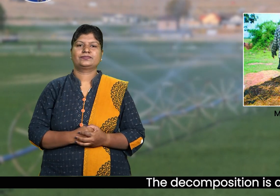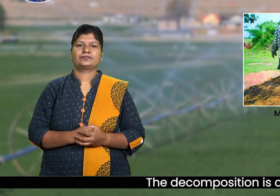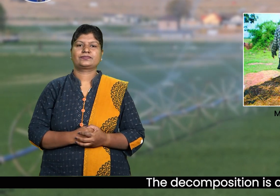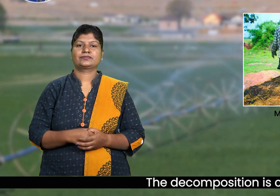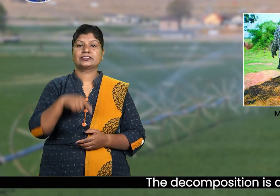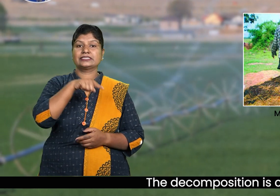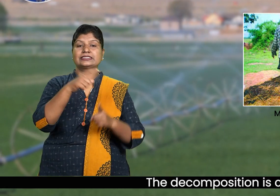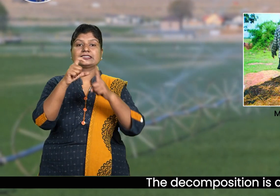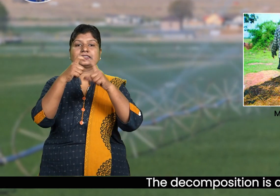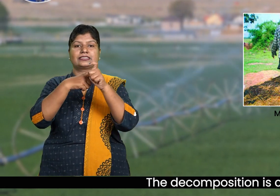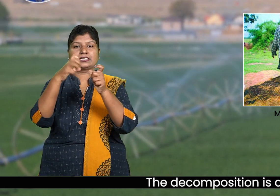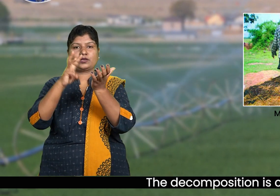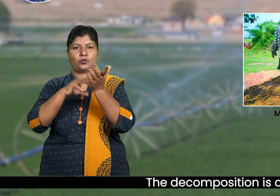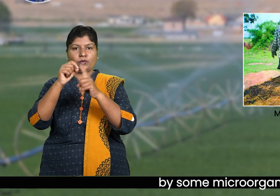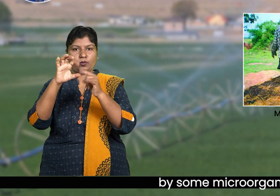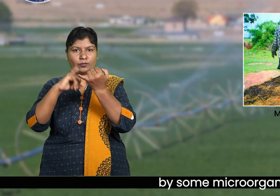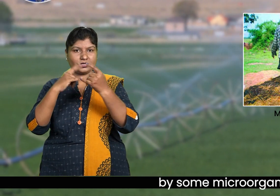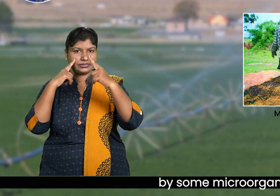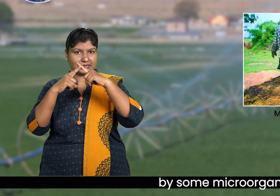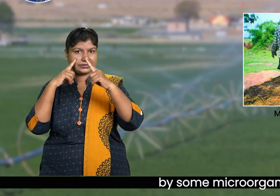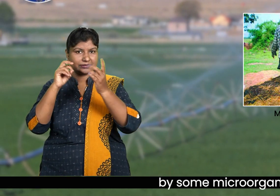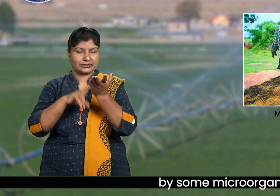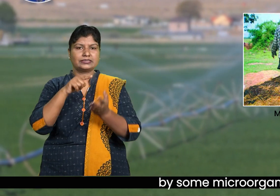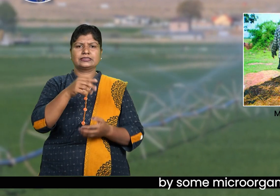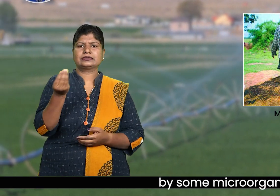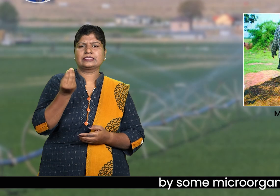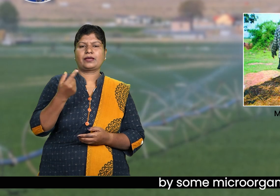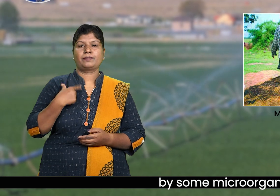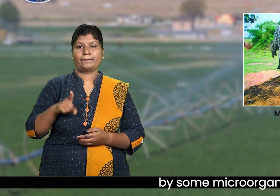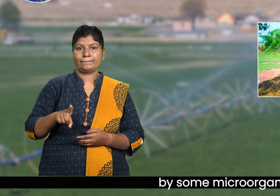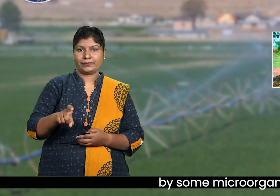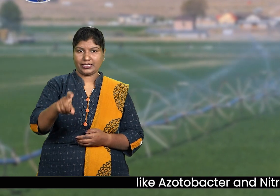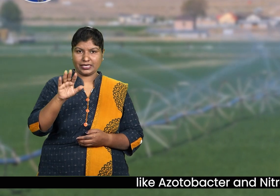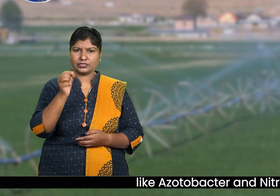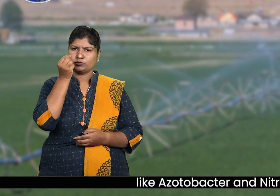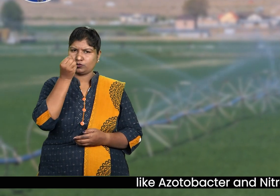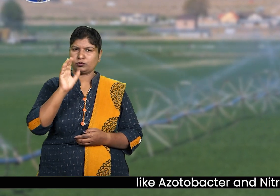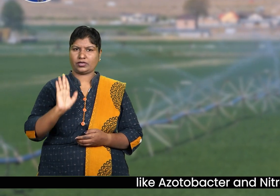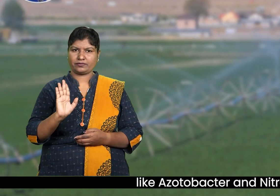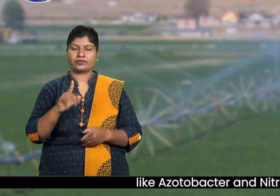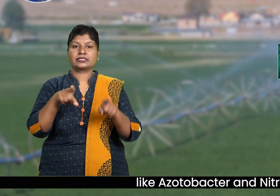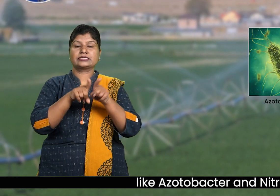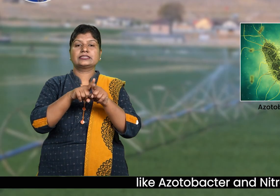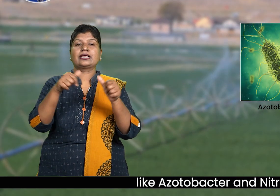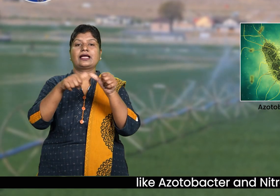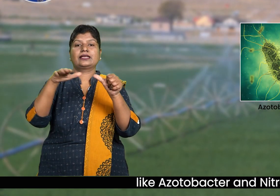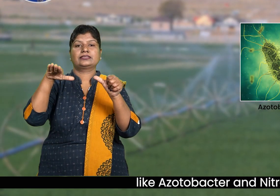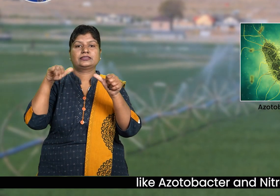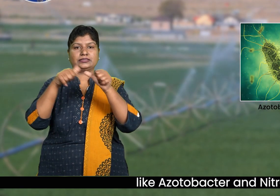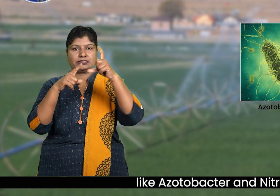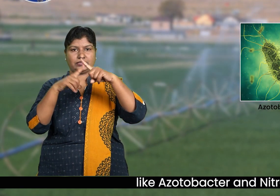The decomposition is caused by some microorganisms like Azotobacter